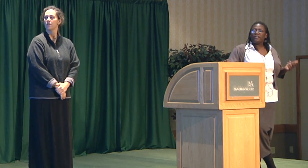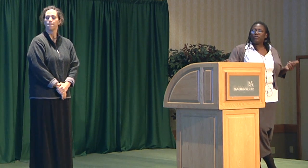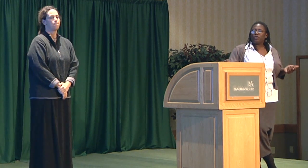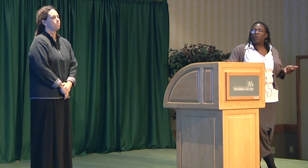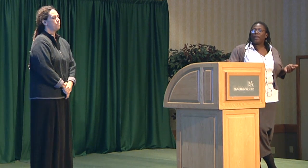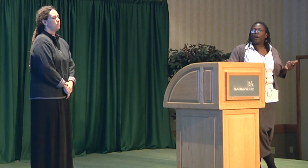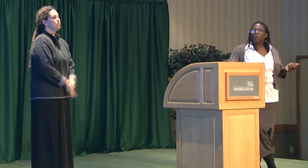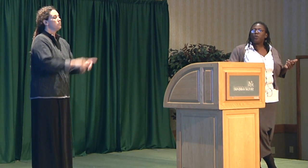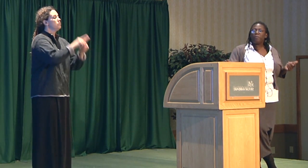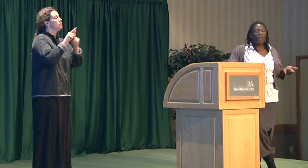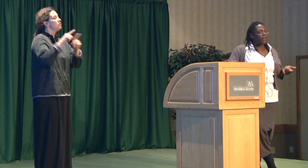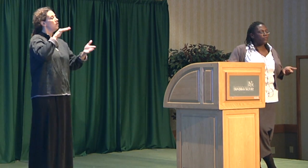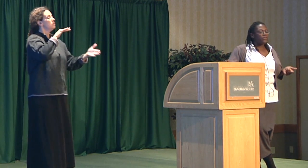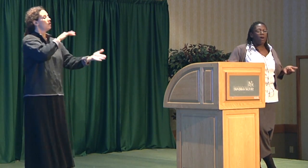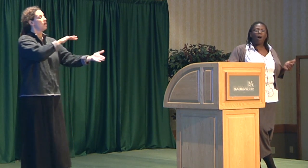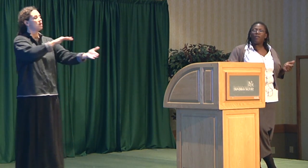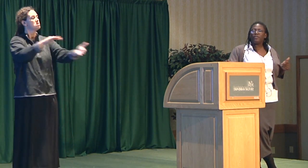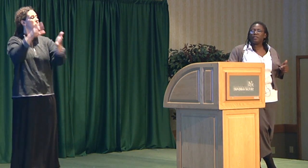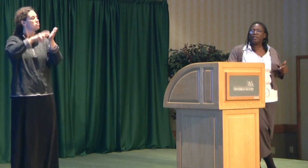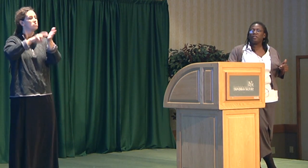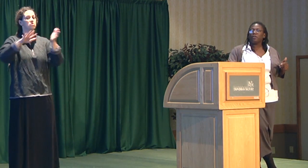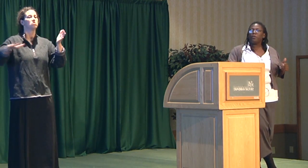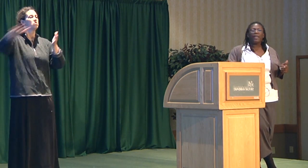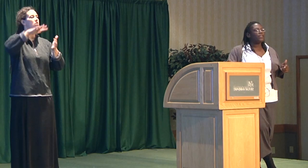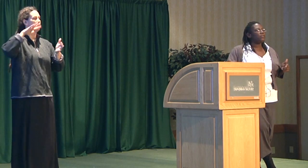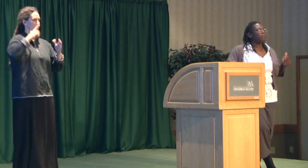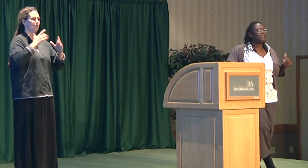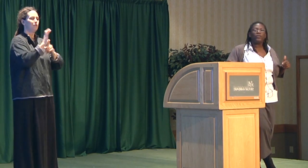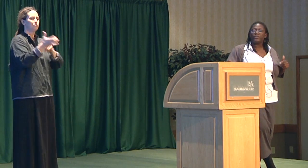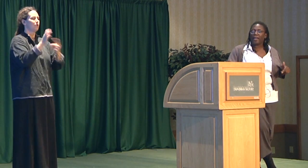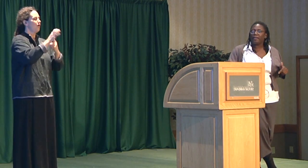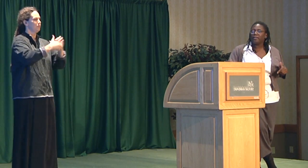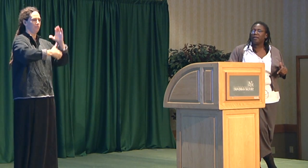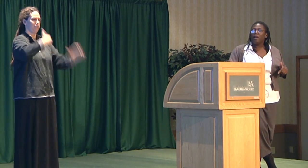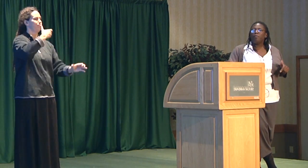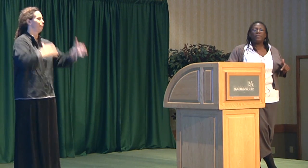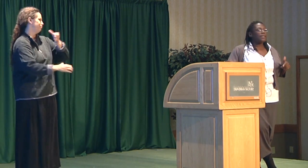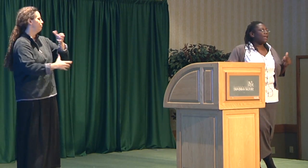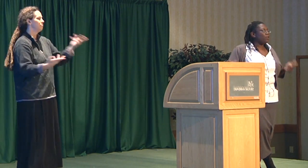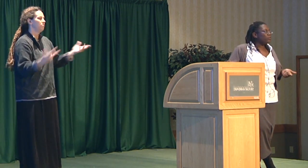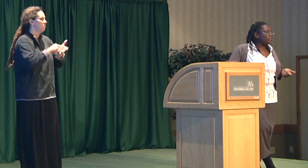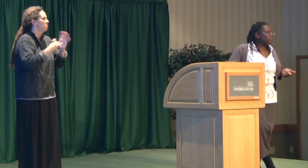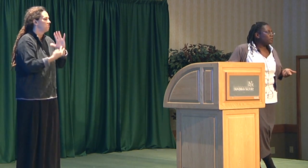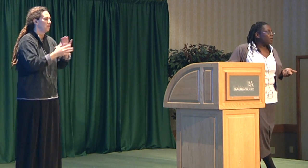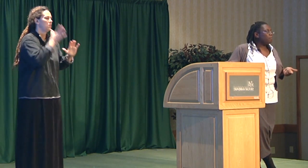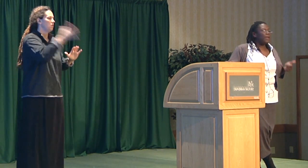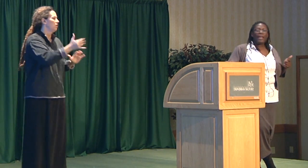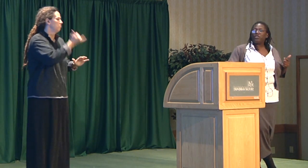Also, studies have shown that cultural barriers often lead to communication misunderstandings,